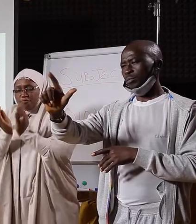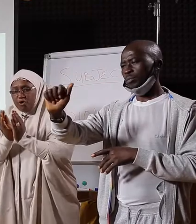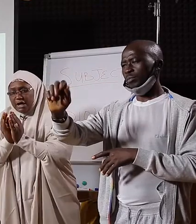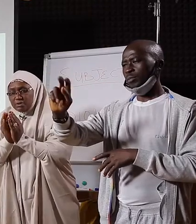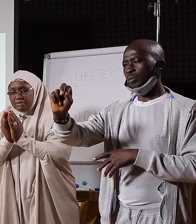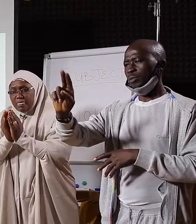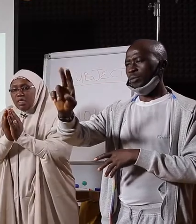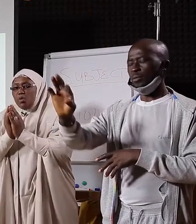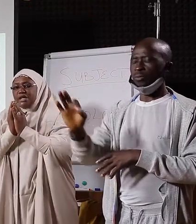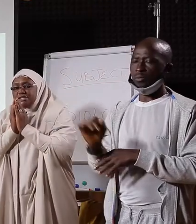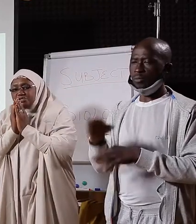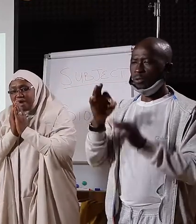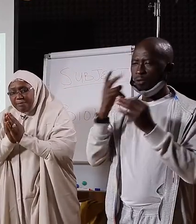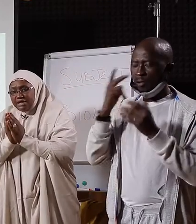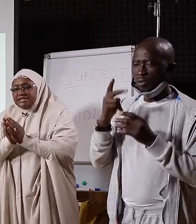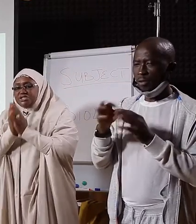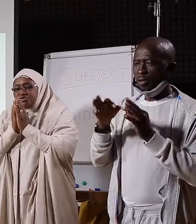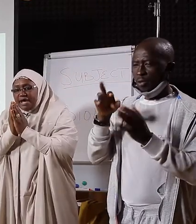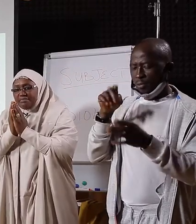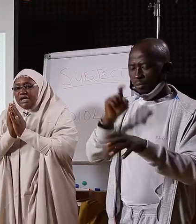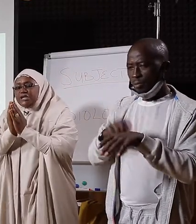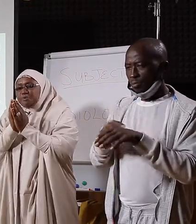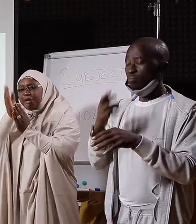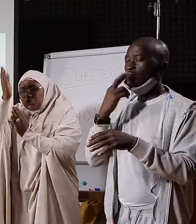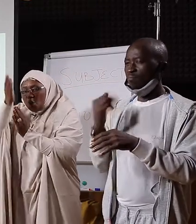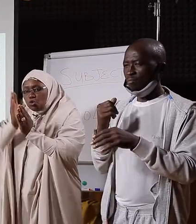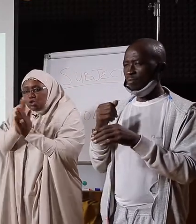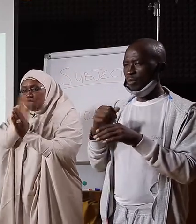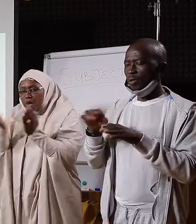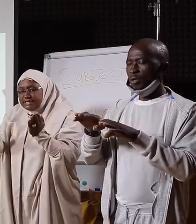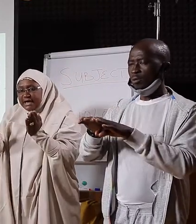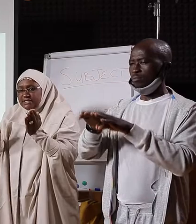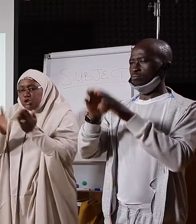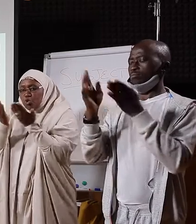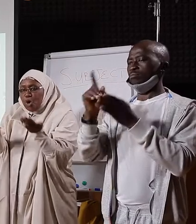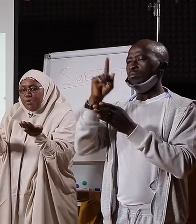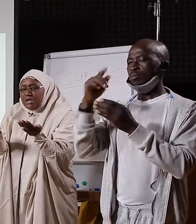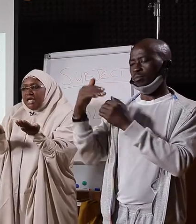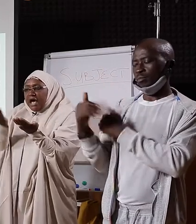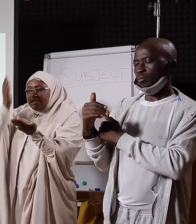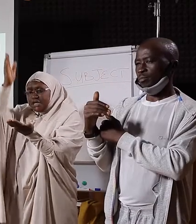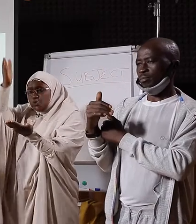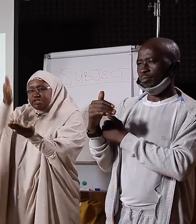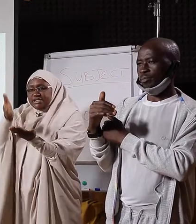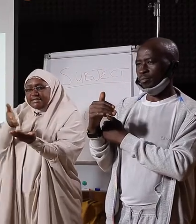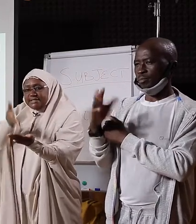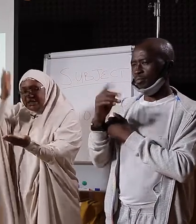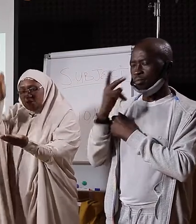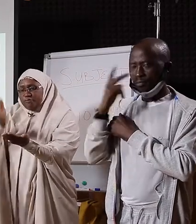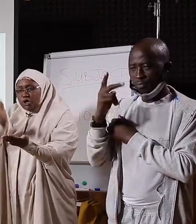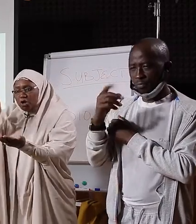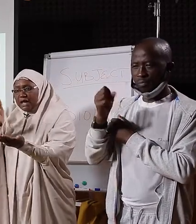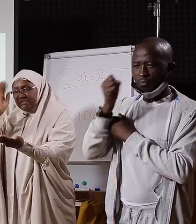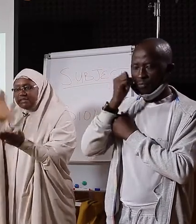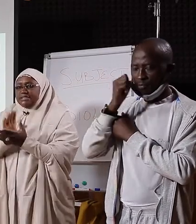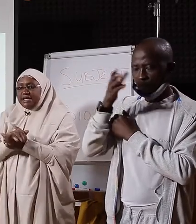the fruit of kola nut, when it is ripened, it is dry. It splits on just one side. It will open, and then you will see the seeds